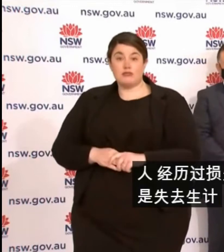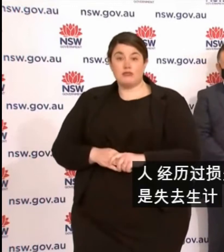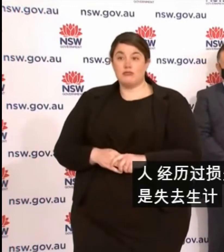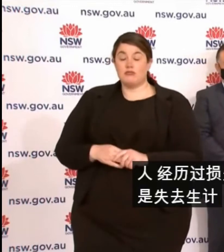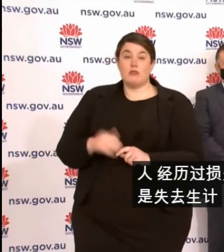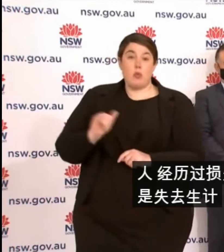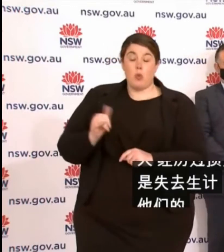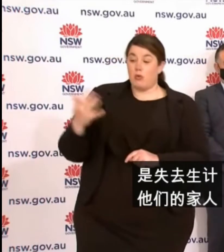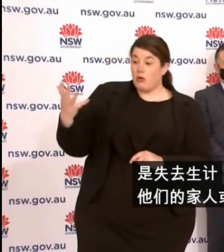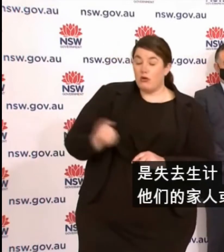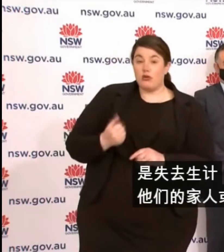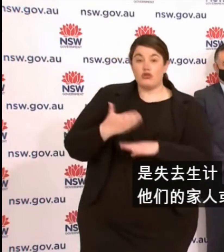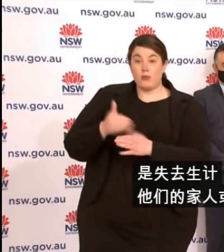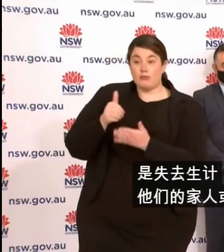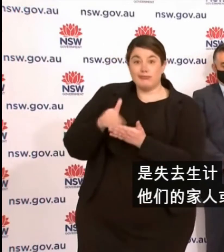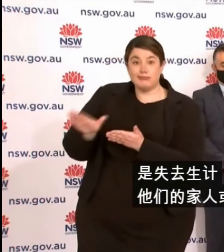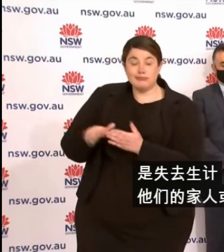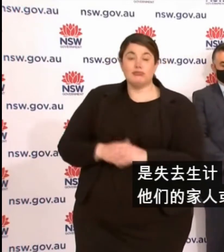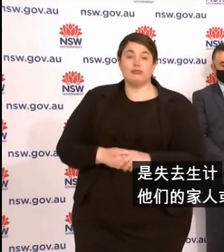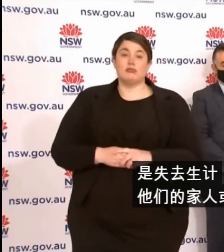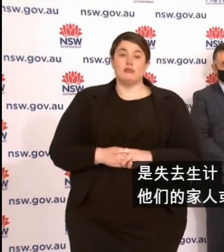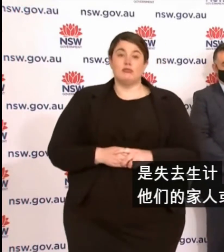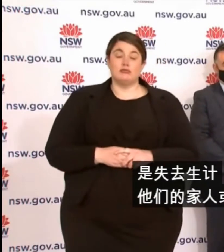livelihood, their family, or a loved one.